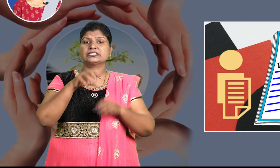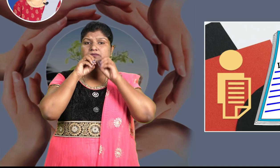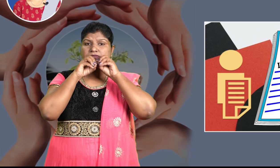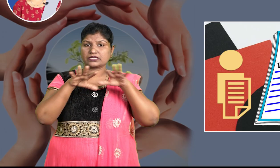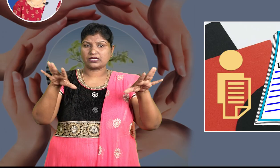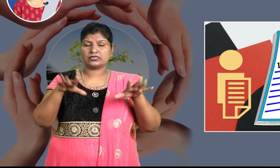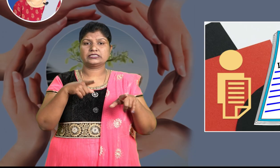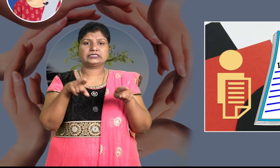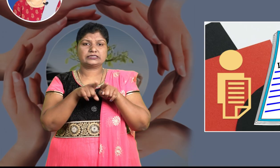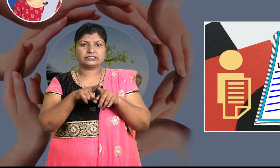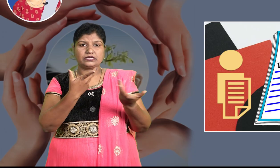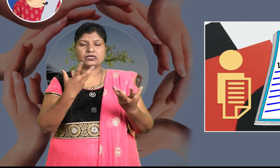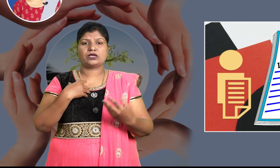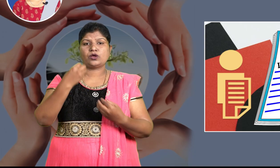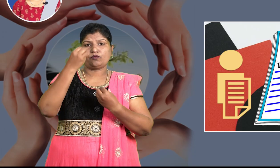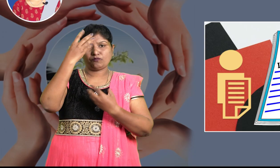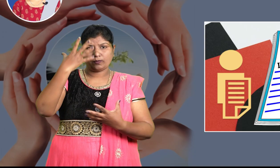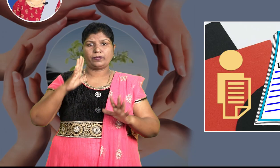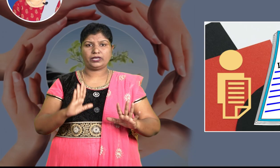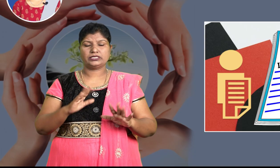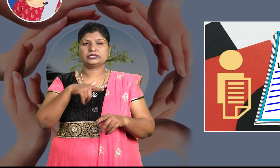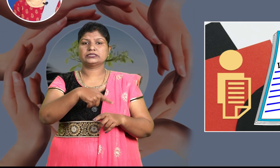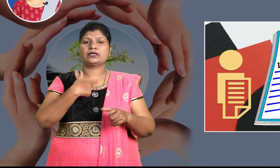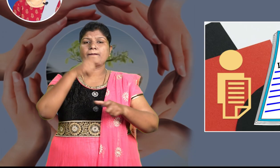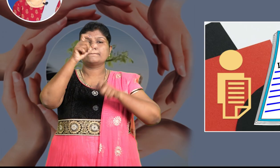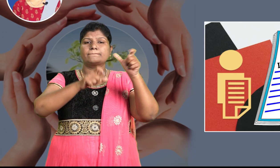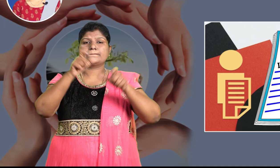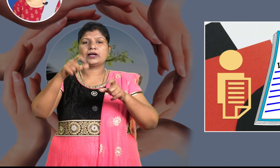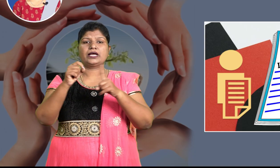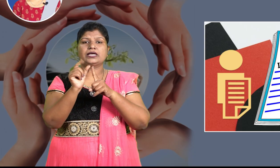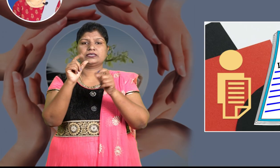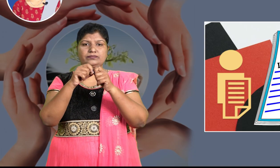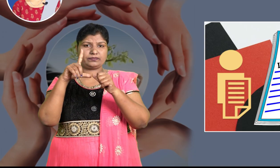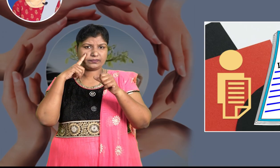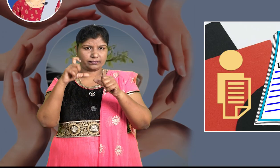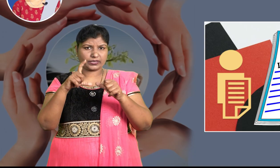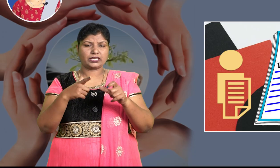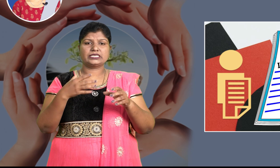certain information in public even without being asked by the people.